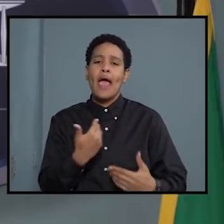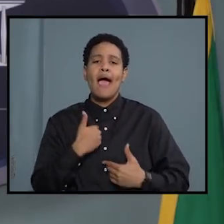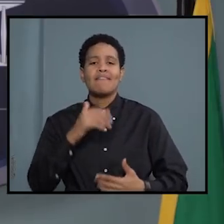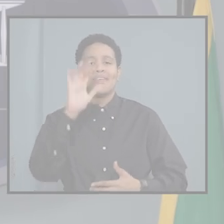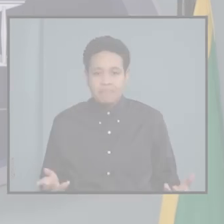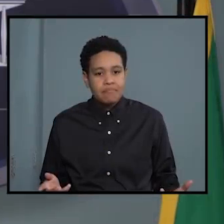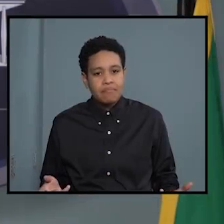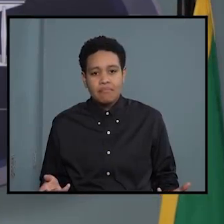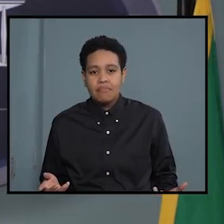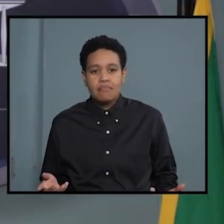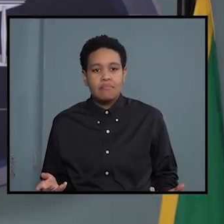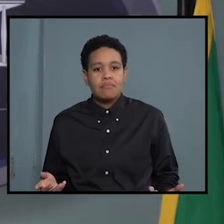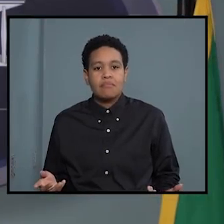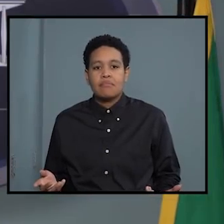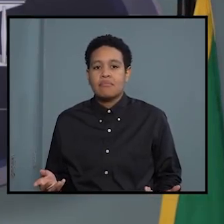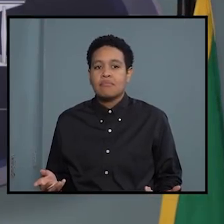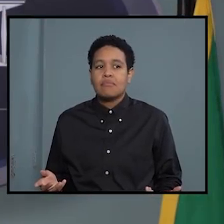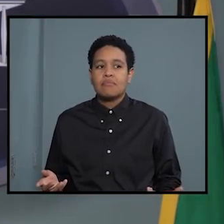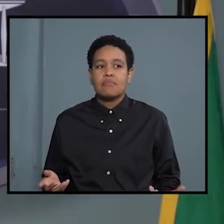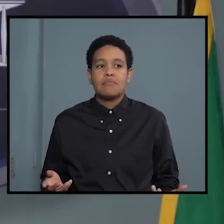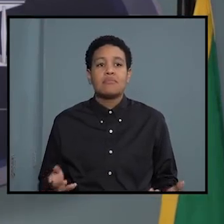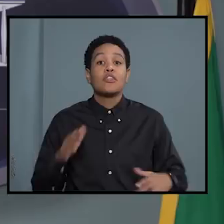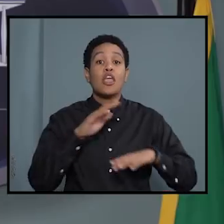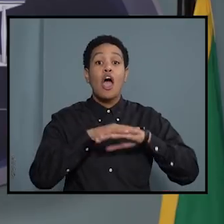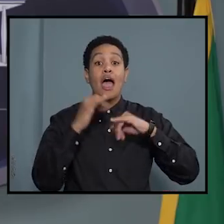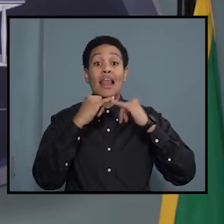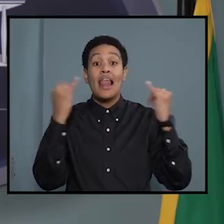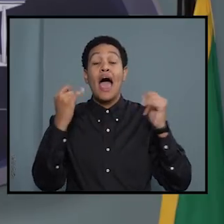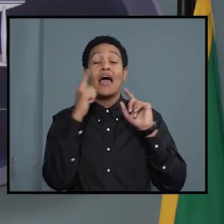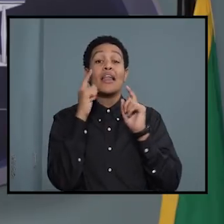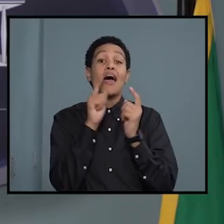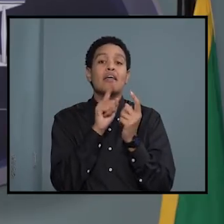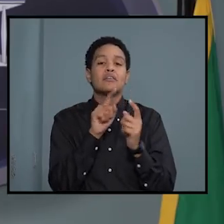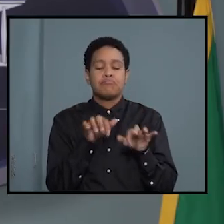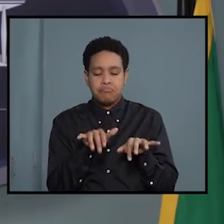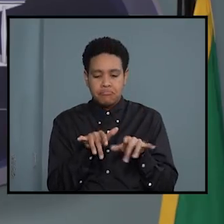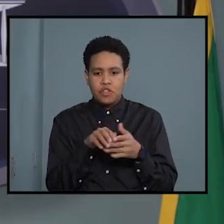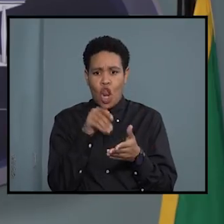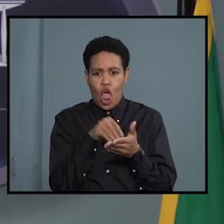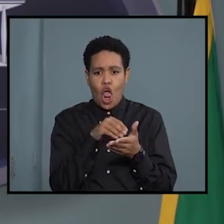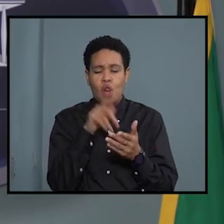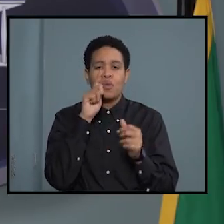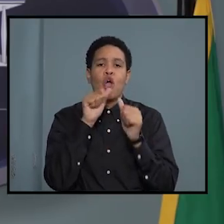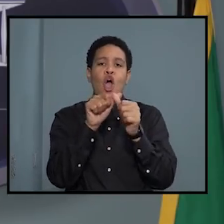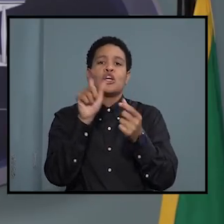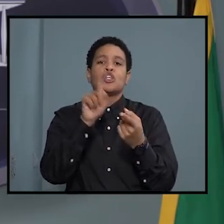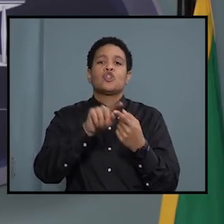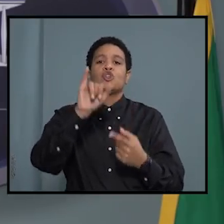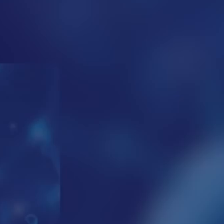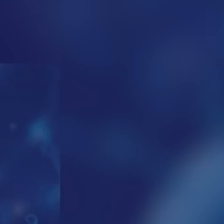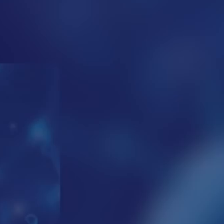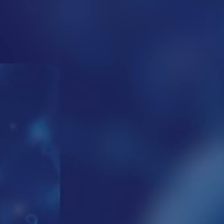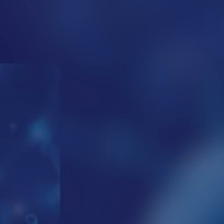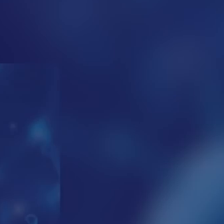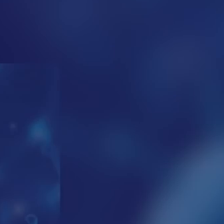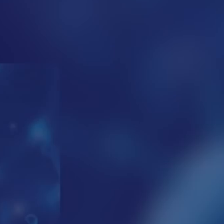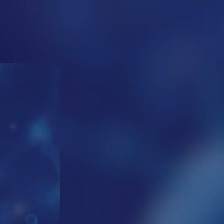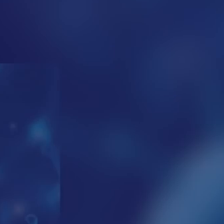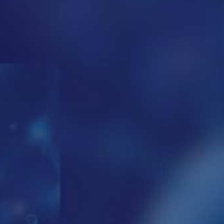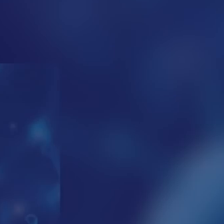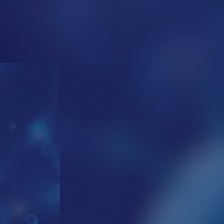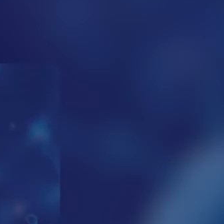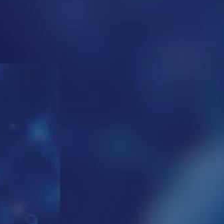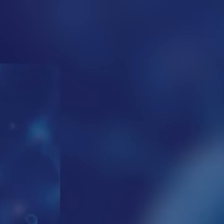9 deaths. Online and distance learning will continue until July the 3rd. Schools will